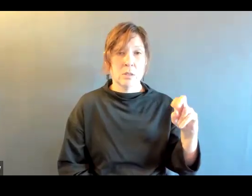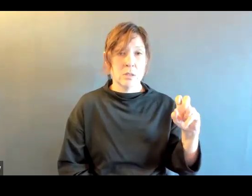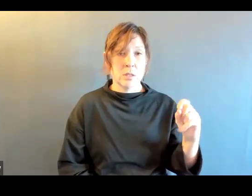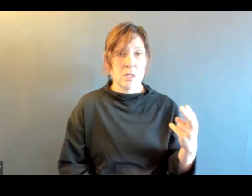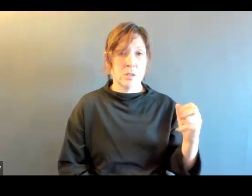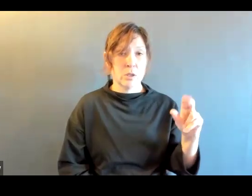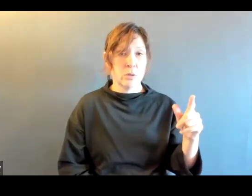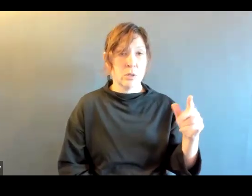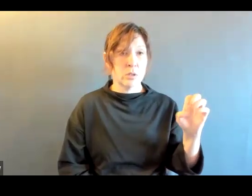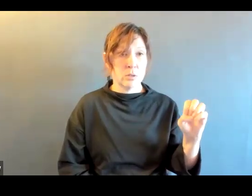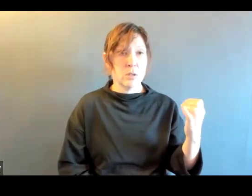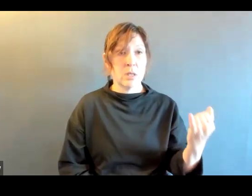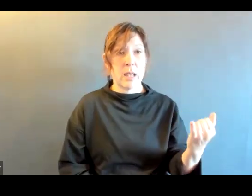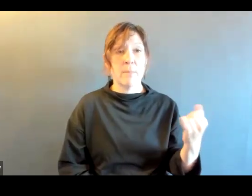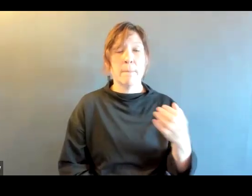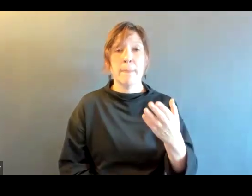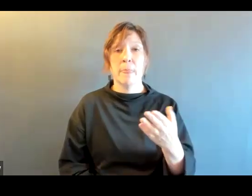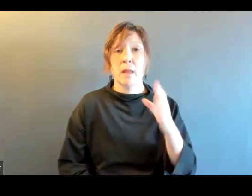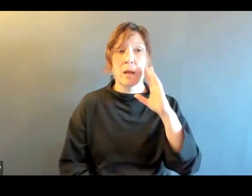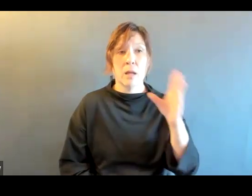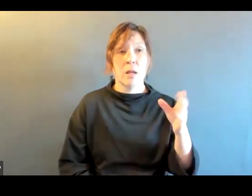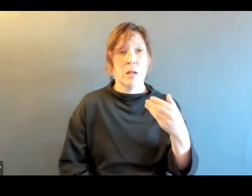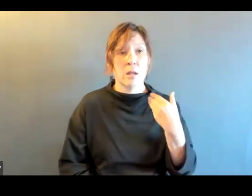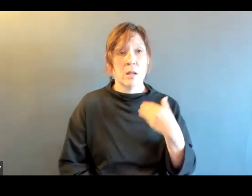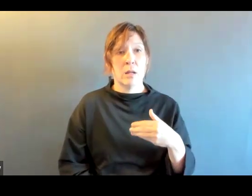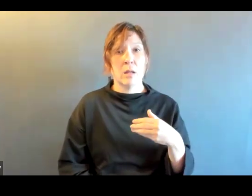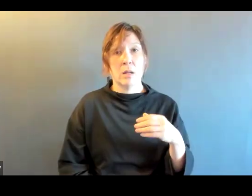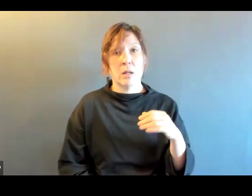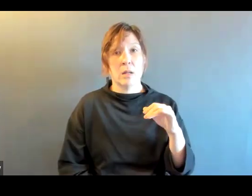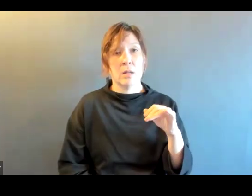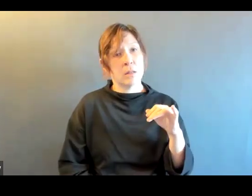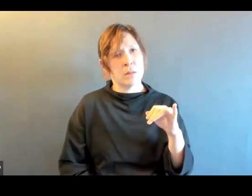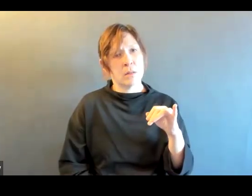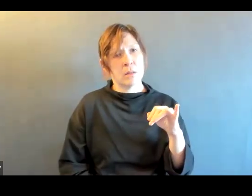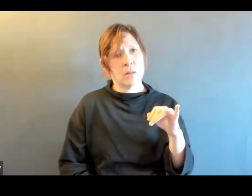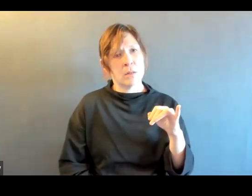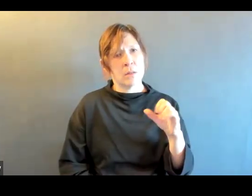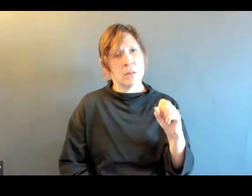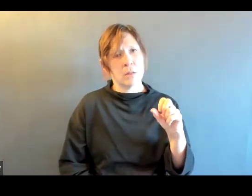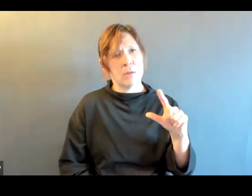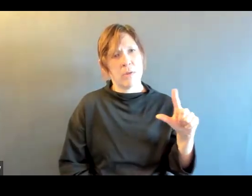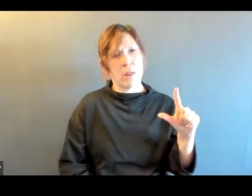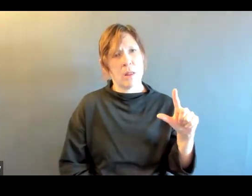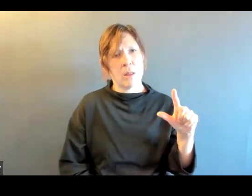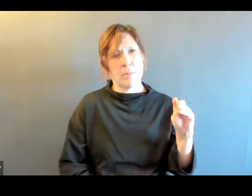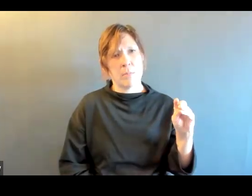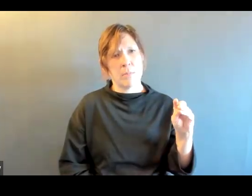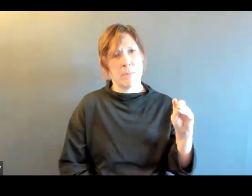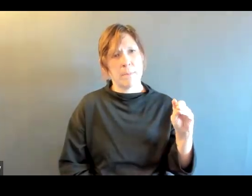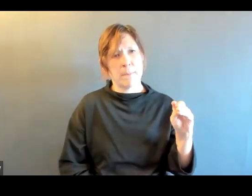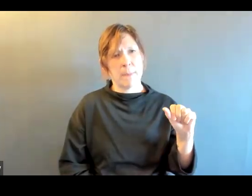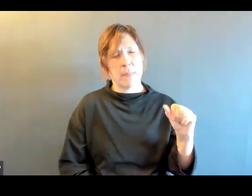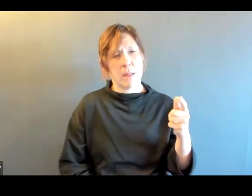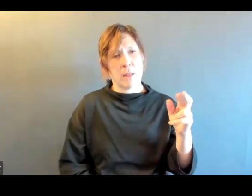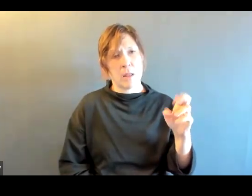Good evening. My name is Isabel Mancia, and I'm an ACC student, and this is my second year. If ACC shuts down, I feel like I won't fit in